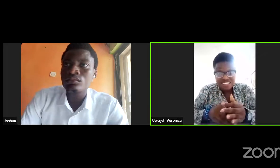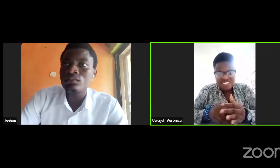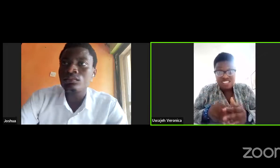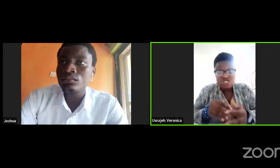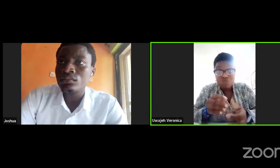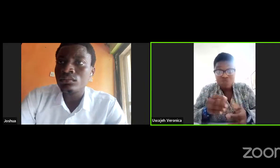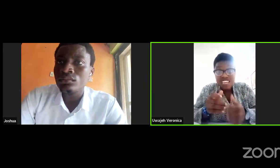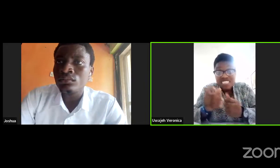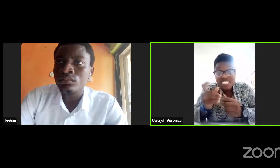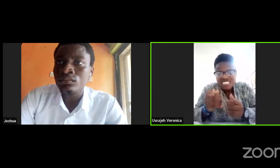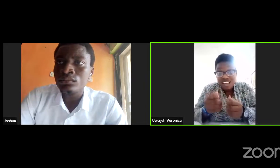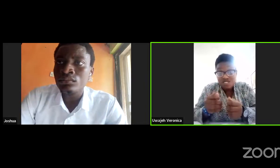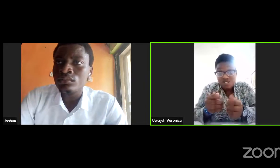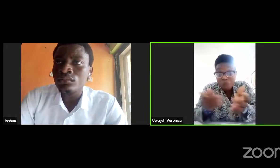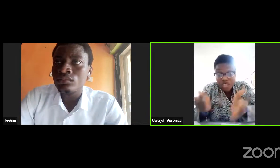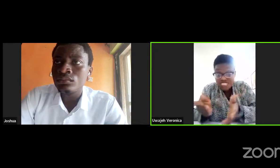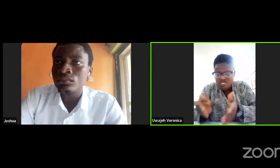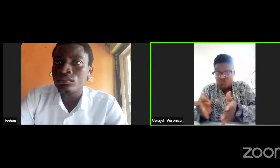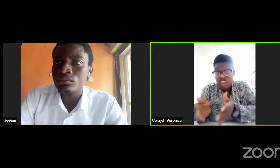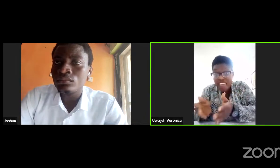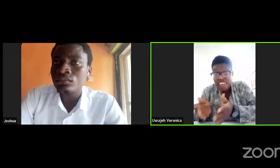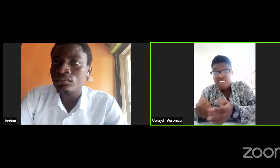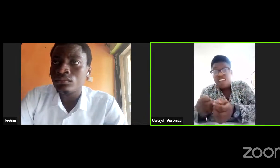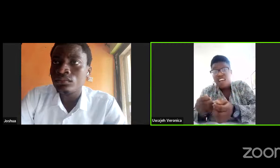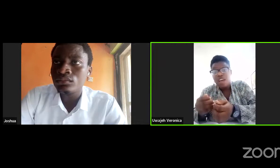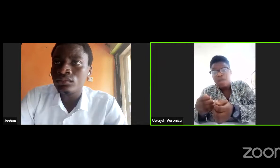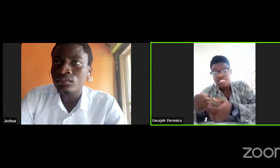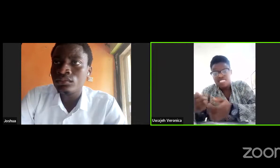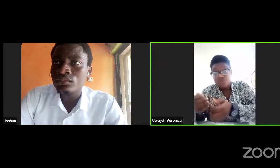access. There should be a digital space